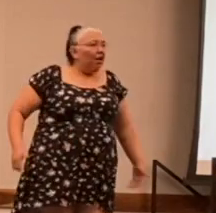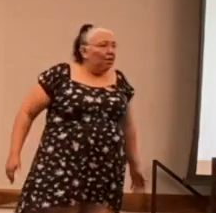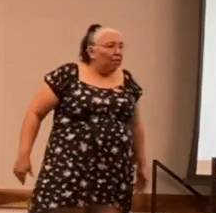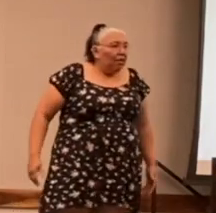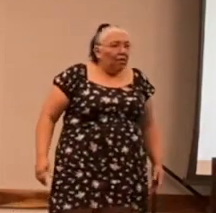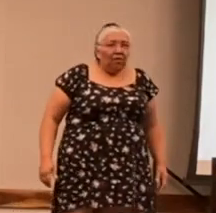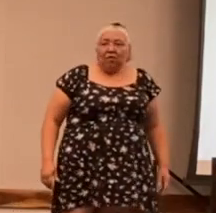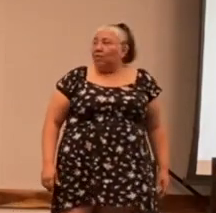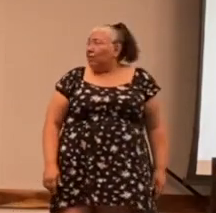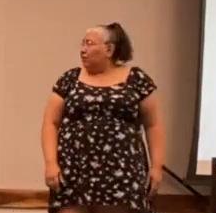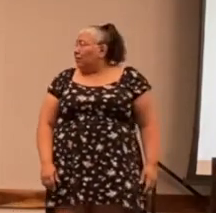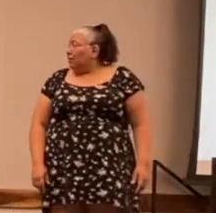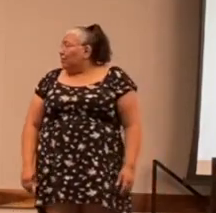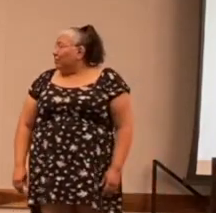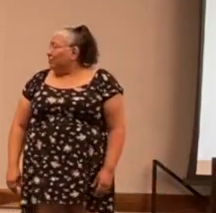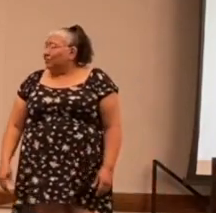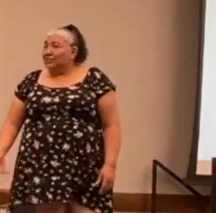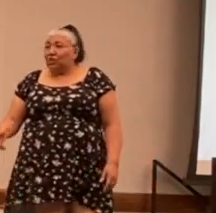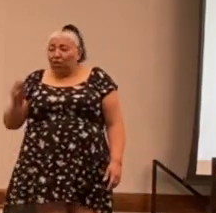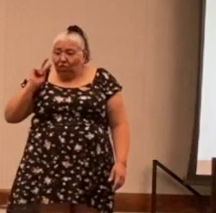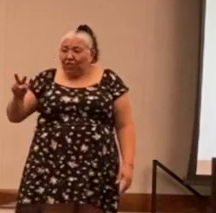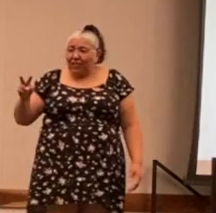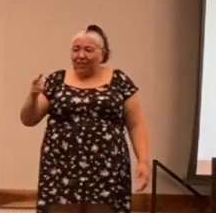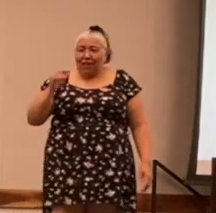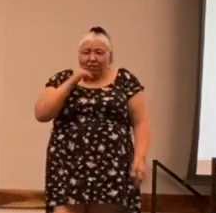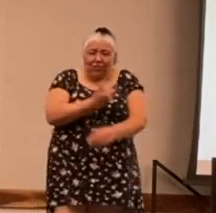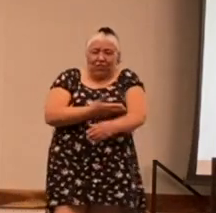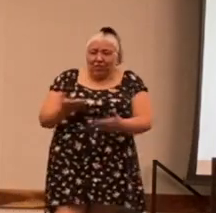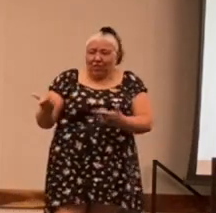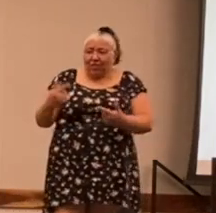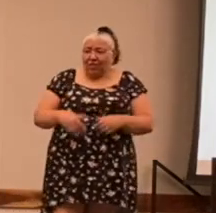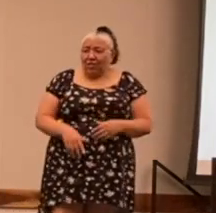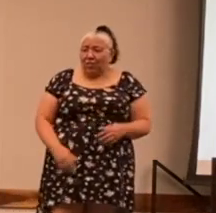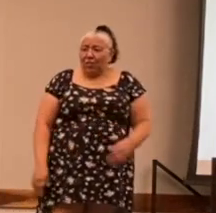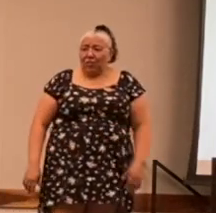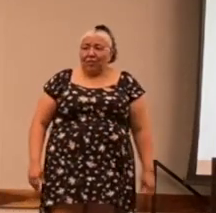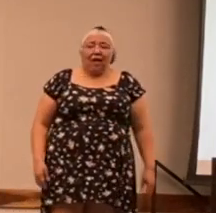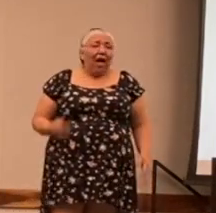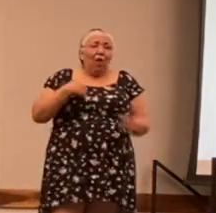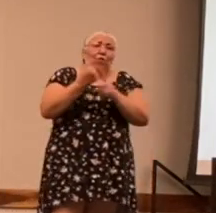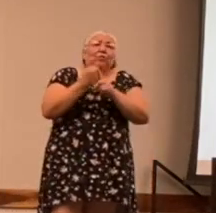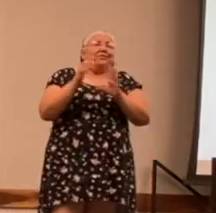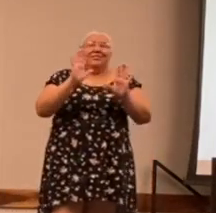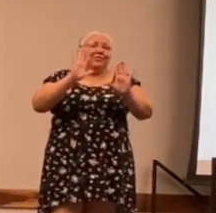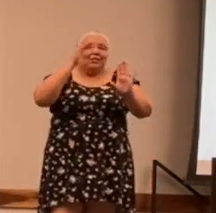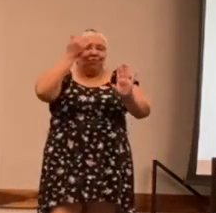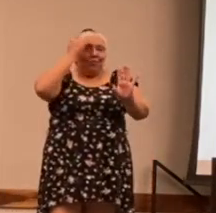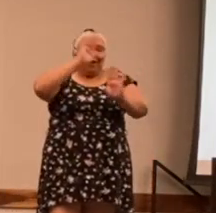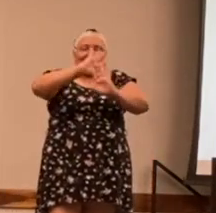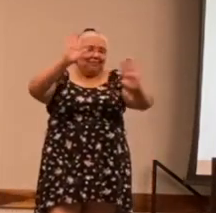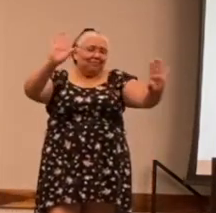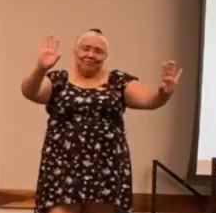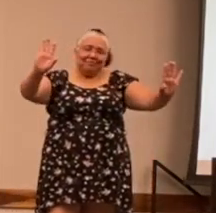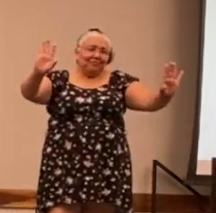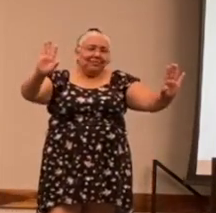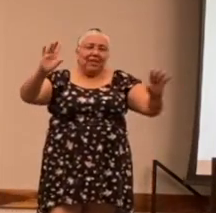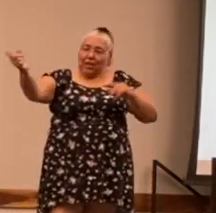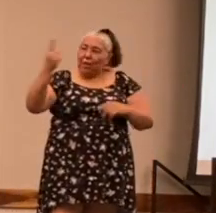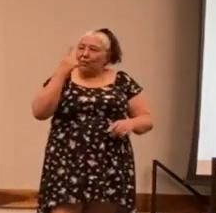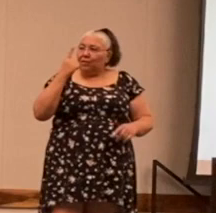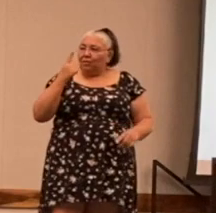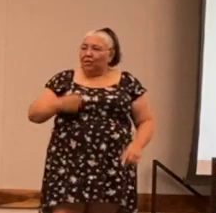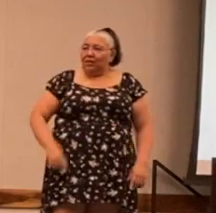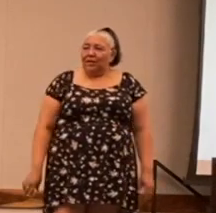like, what is this? Girl's here, right? Go behind the car. Never mind. So, he comes over to